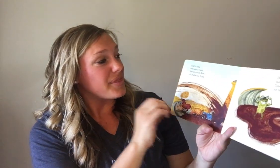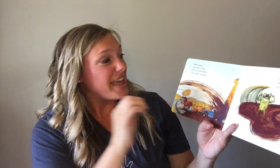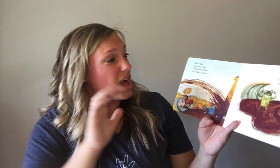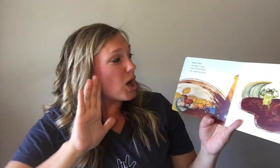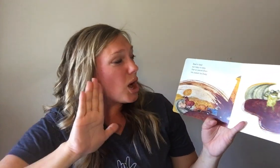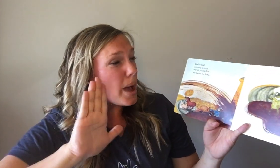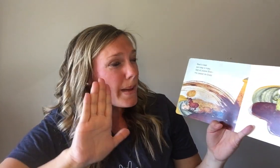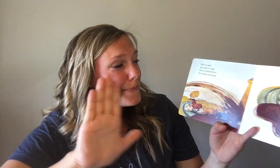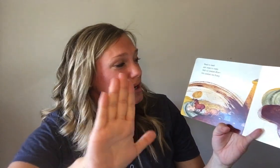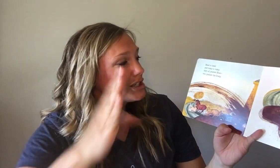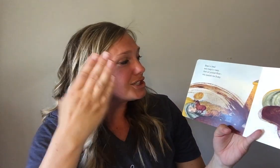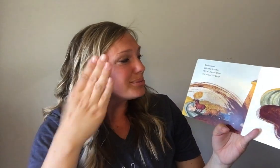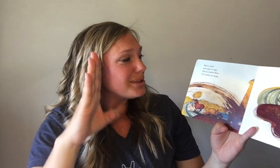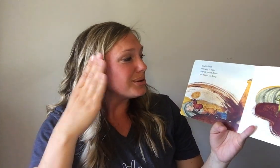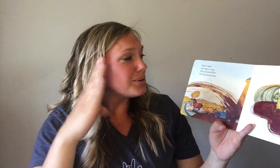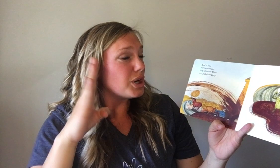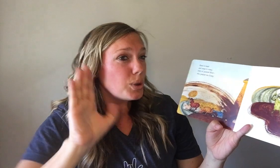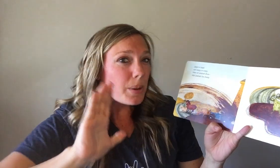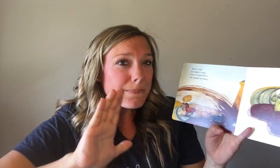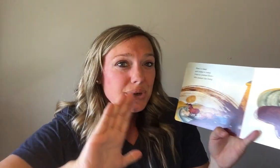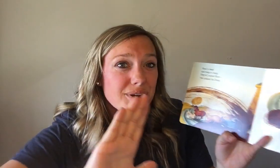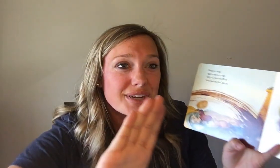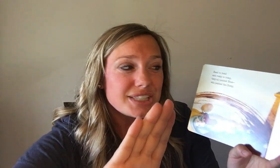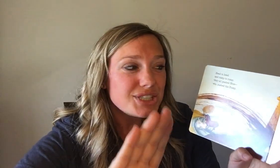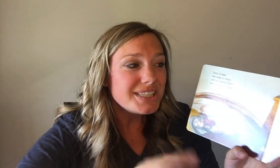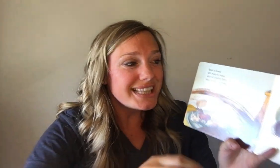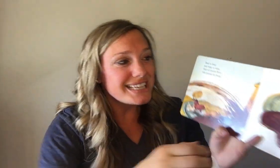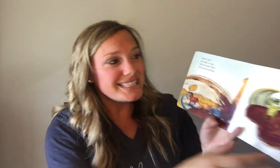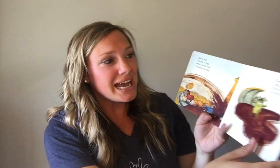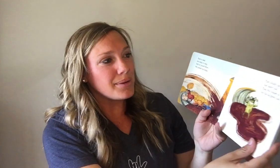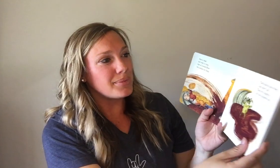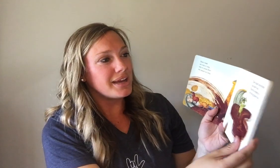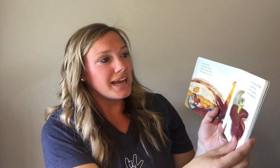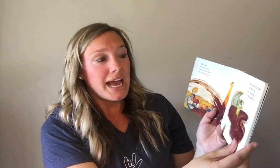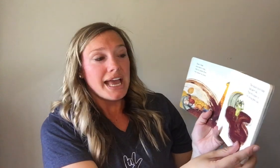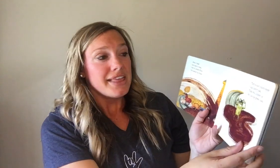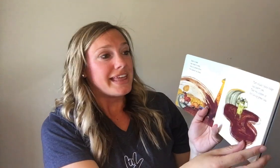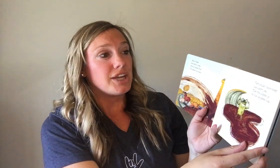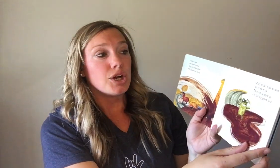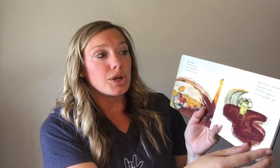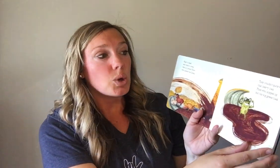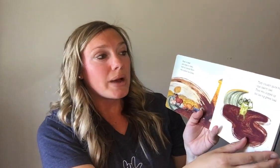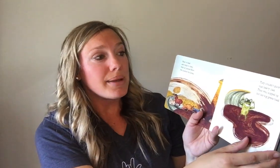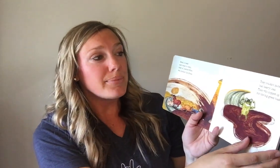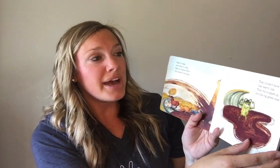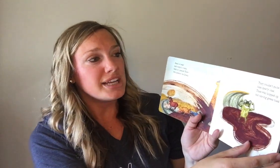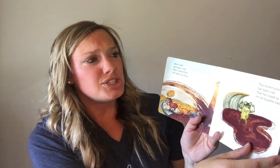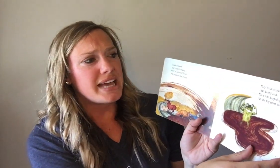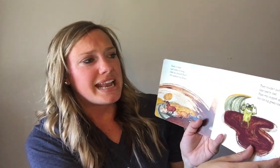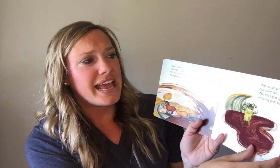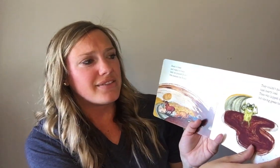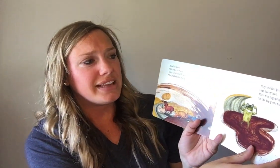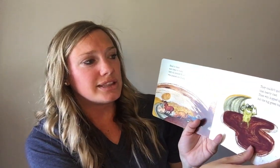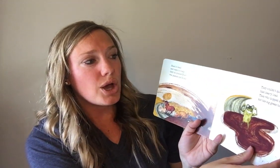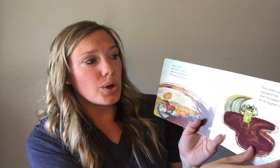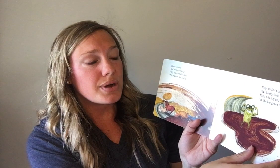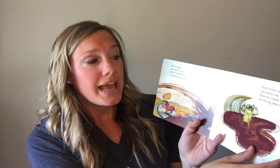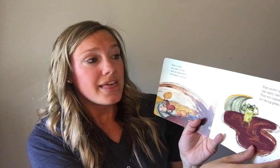they all pushed Blue, who pushed the dump. They couldn't quite budge that heavy load.